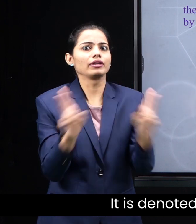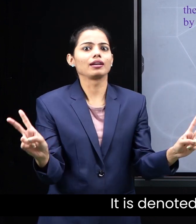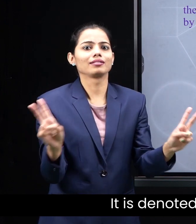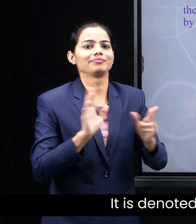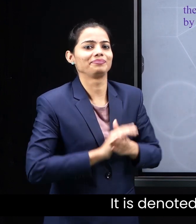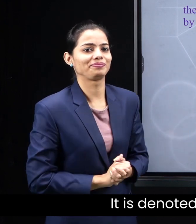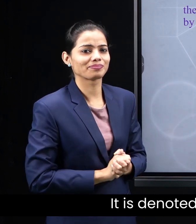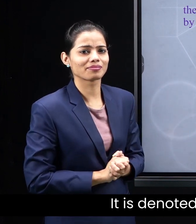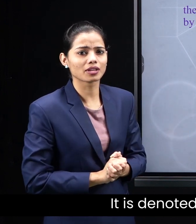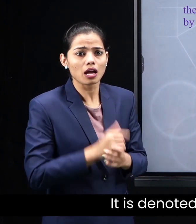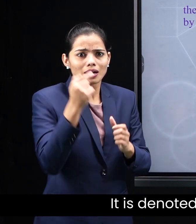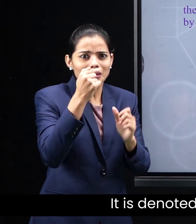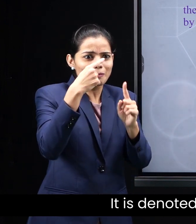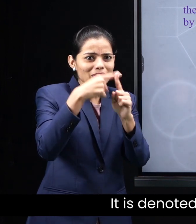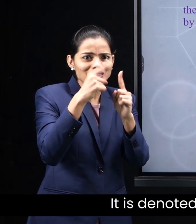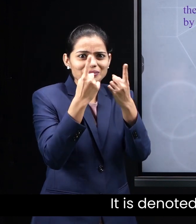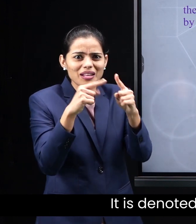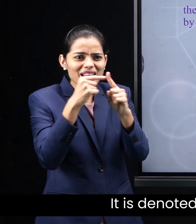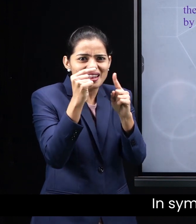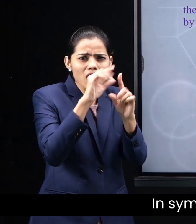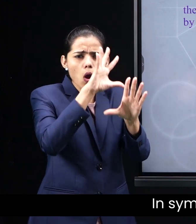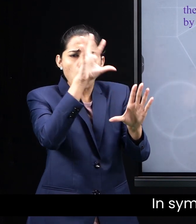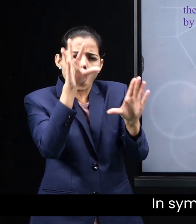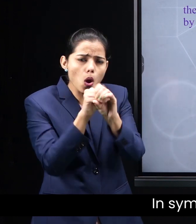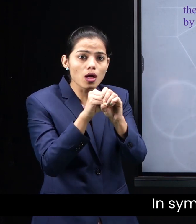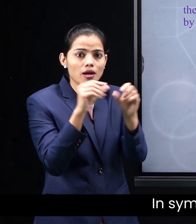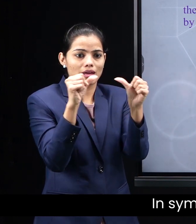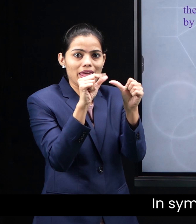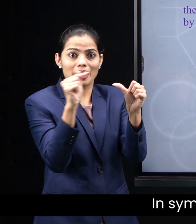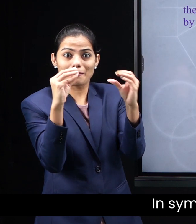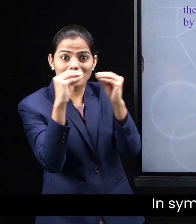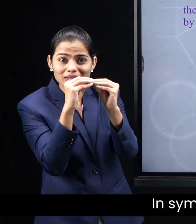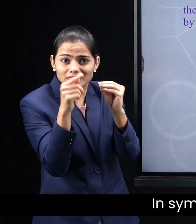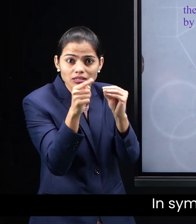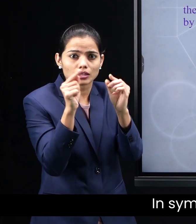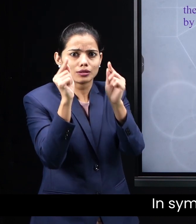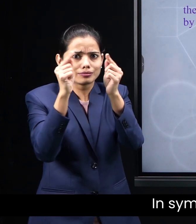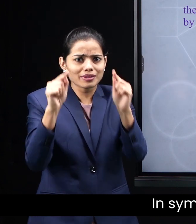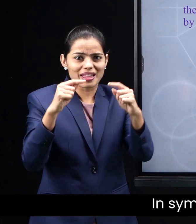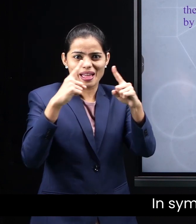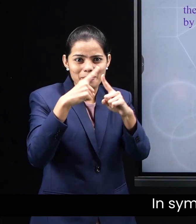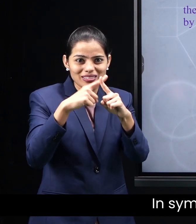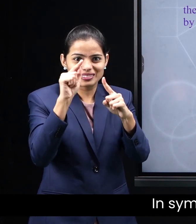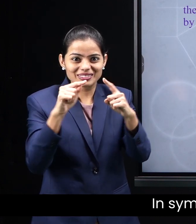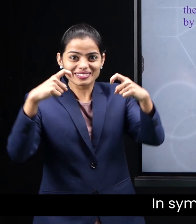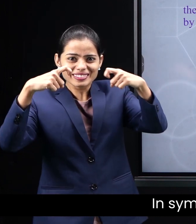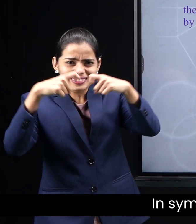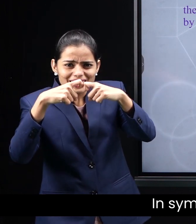A difference B. In symbol, A minus B is equal to x, x belongs to